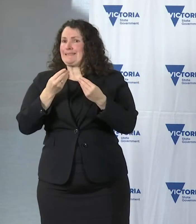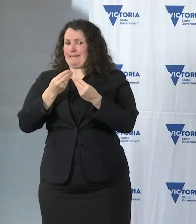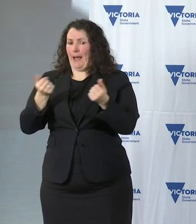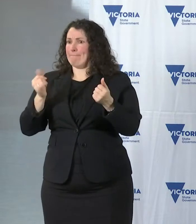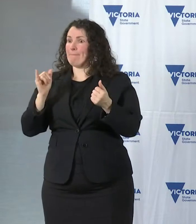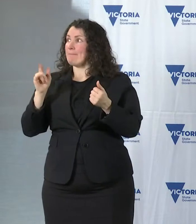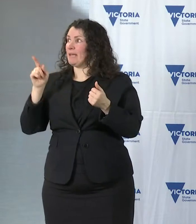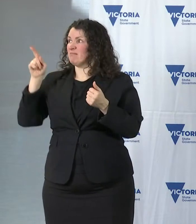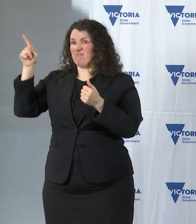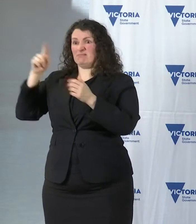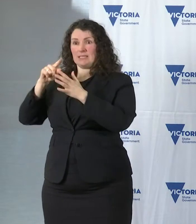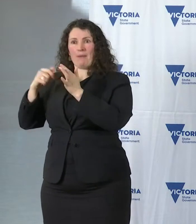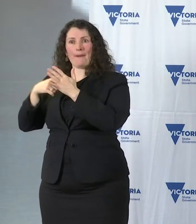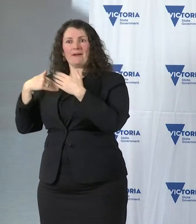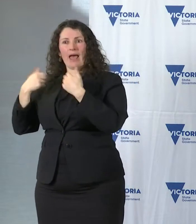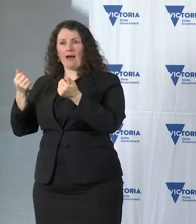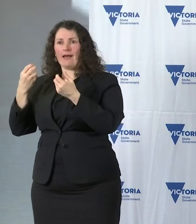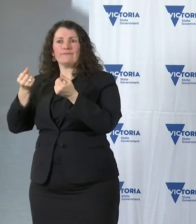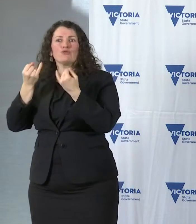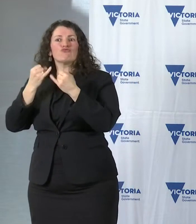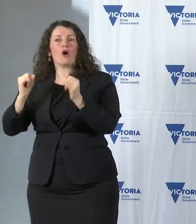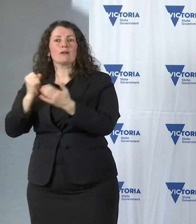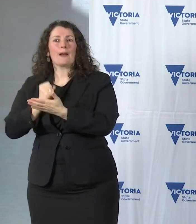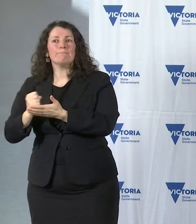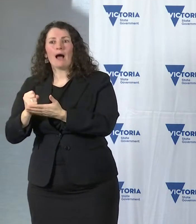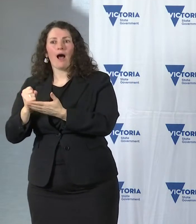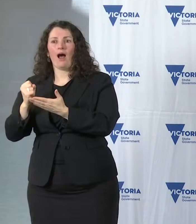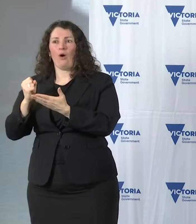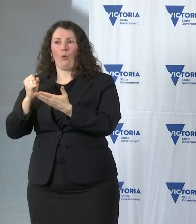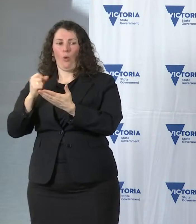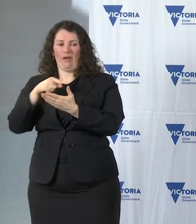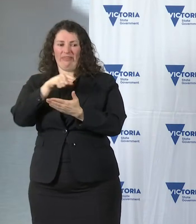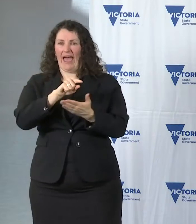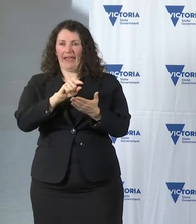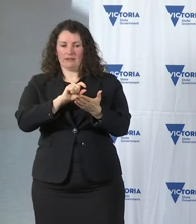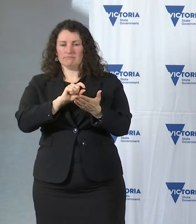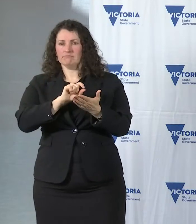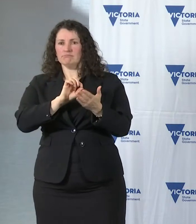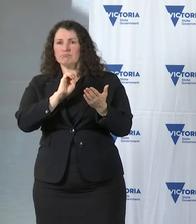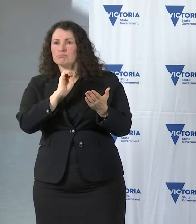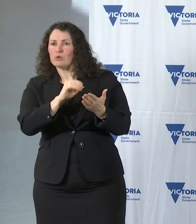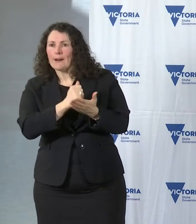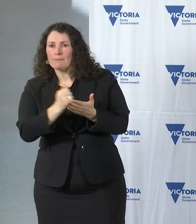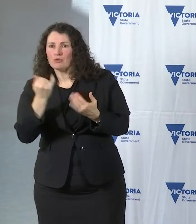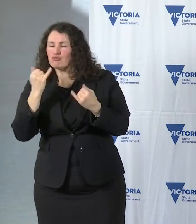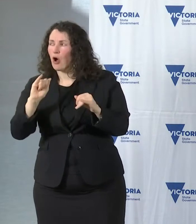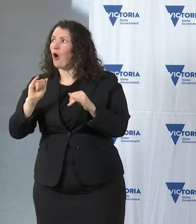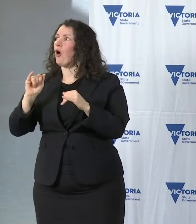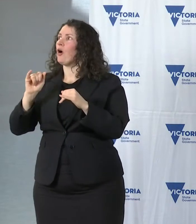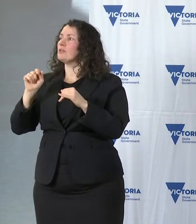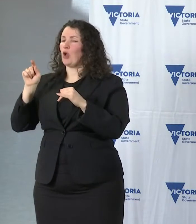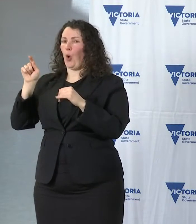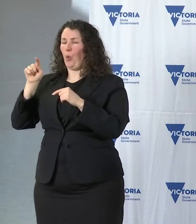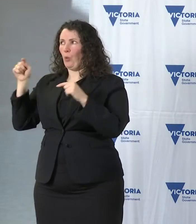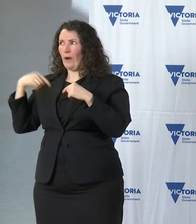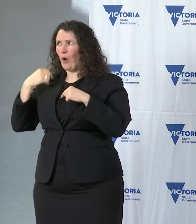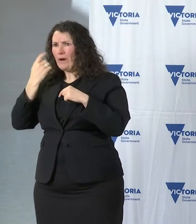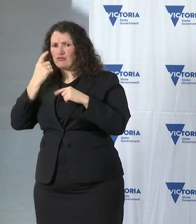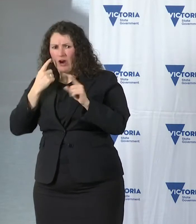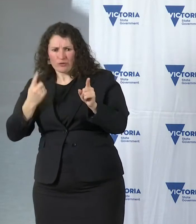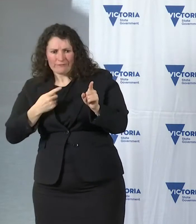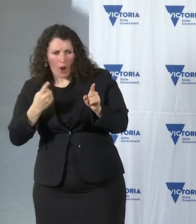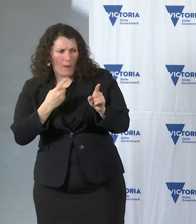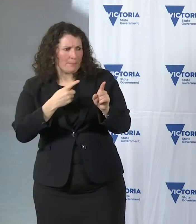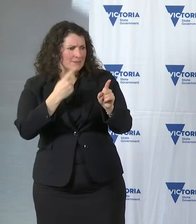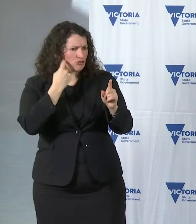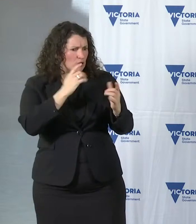each individual case and make sure we contact those people and make sure that everything is okay. We double check the systems for negative